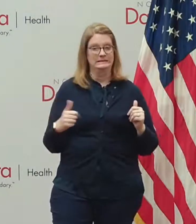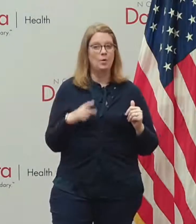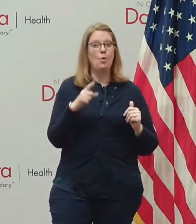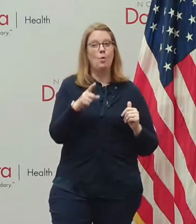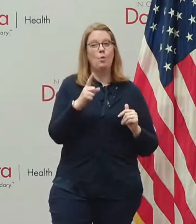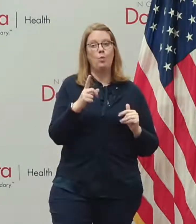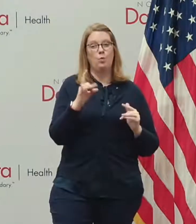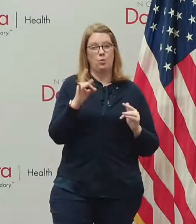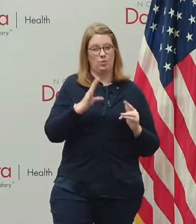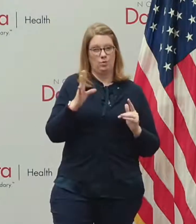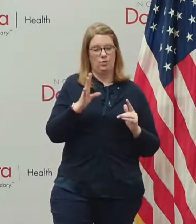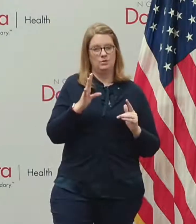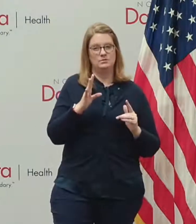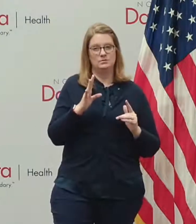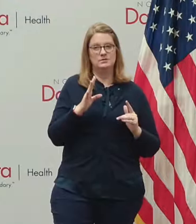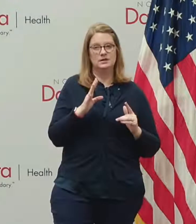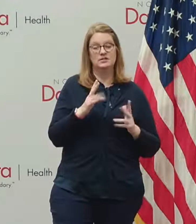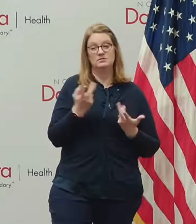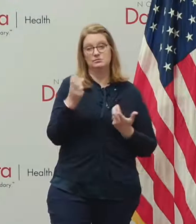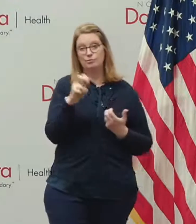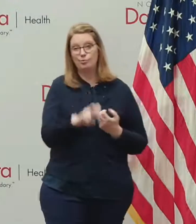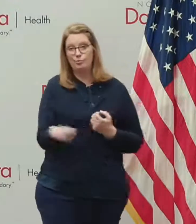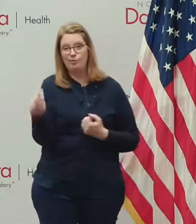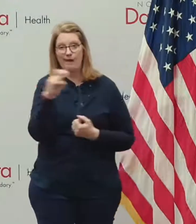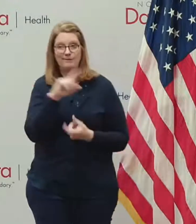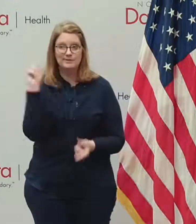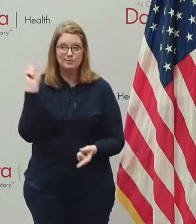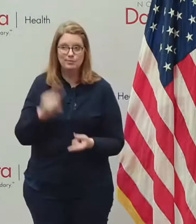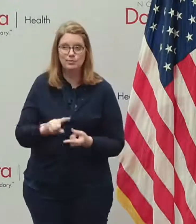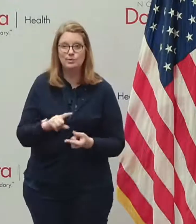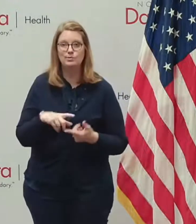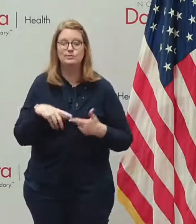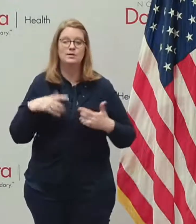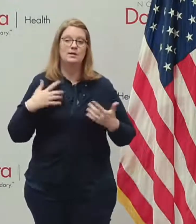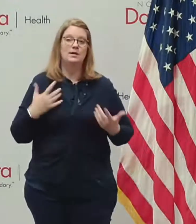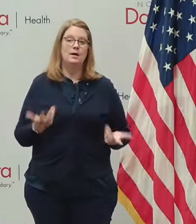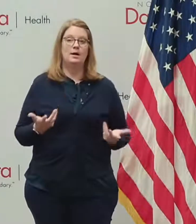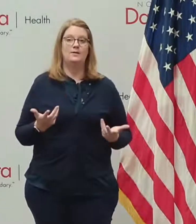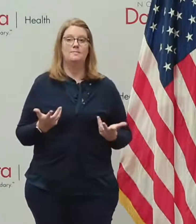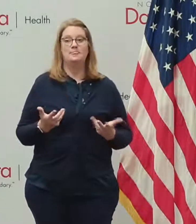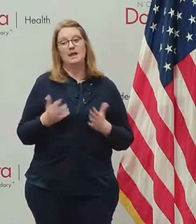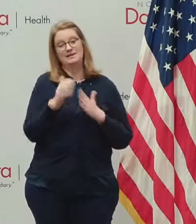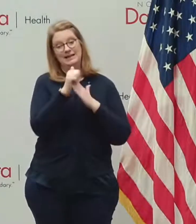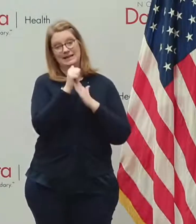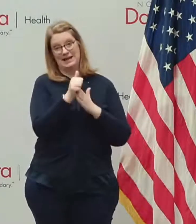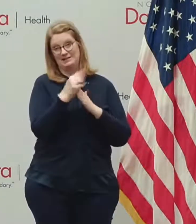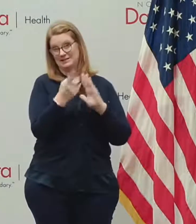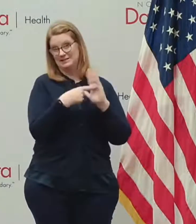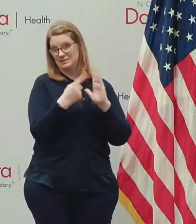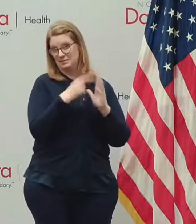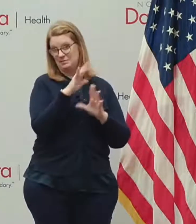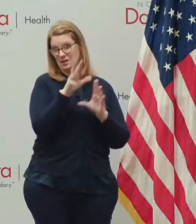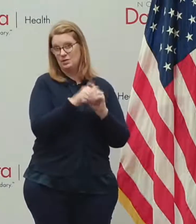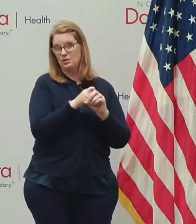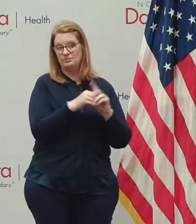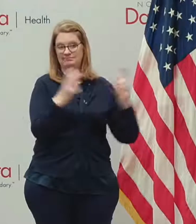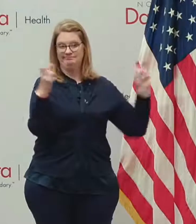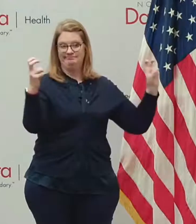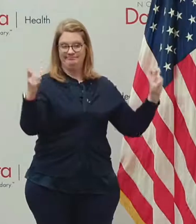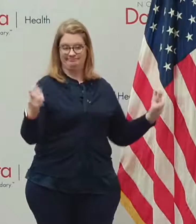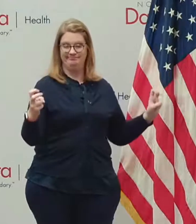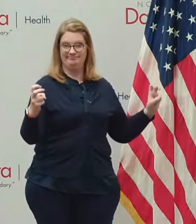hard hit, as travel has been reduced, and as guidelines sometimes include for more social distancing